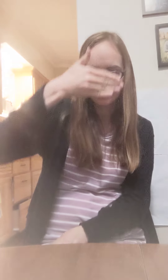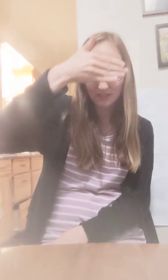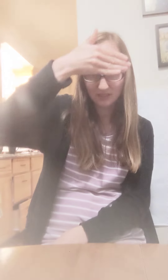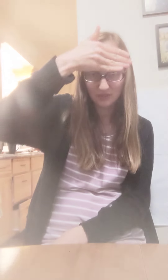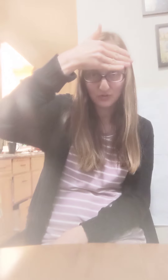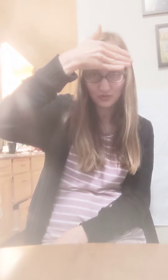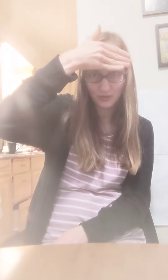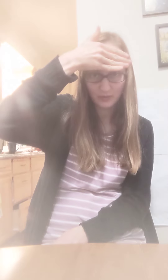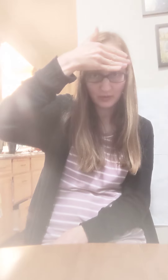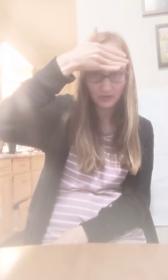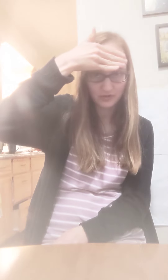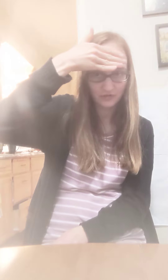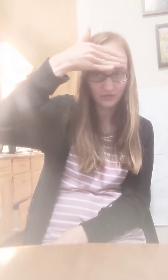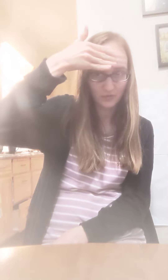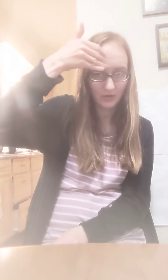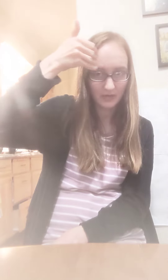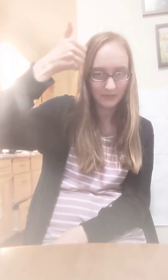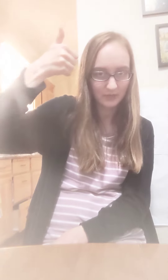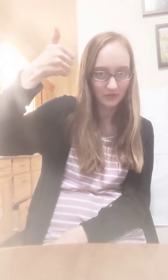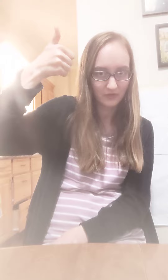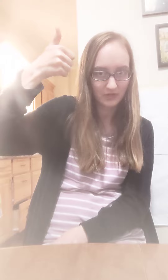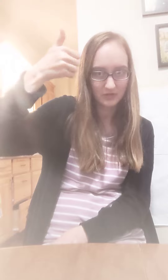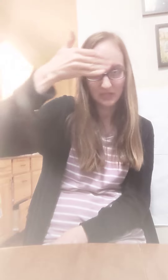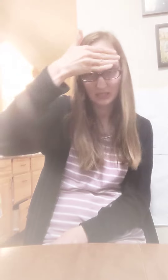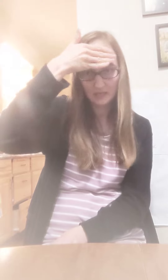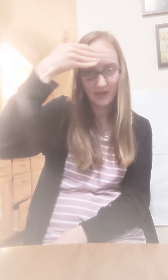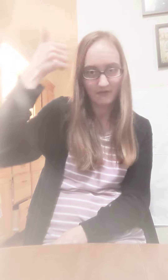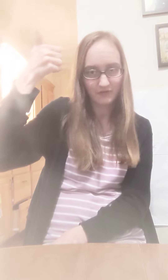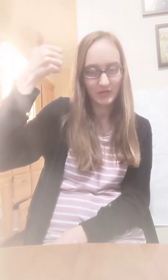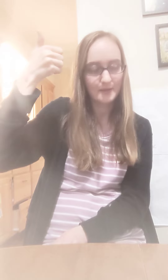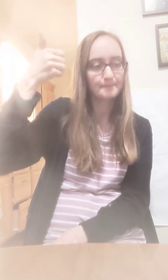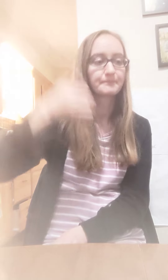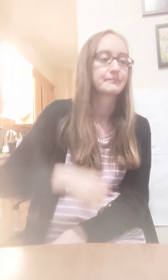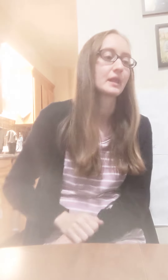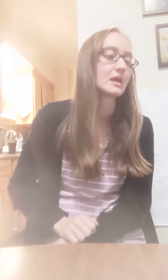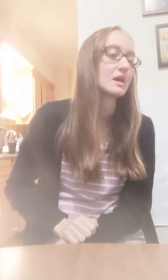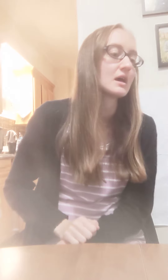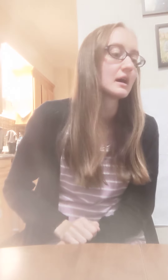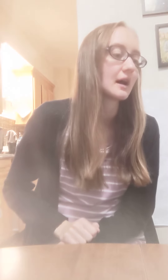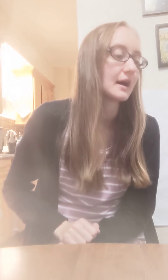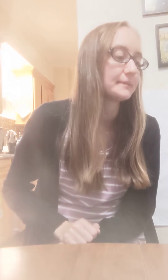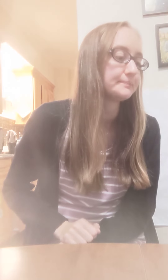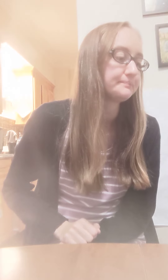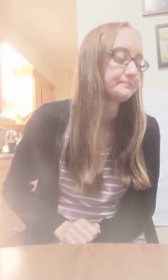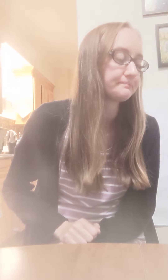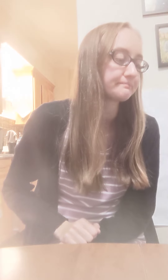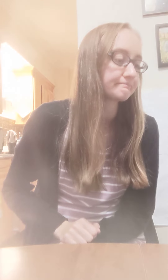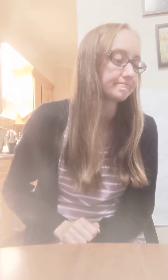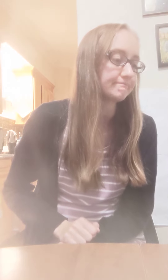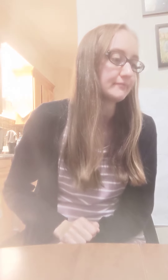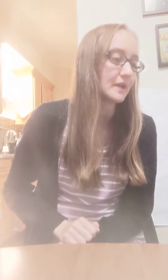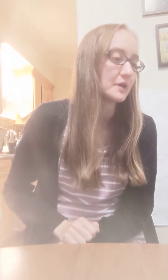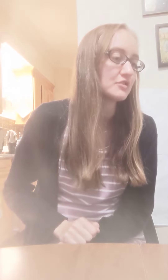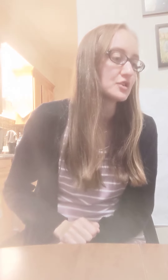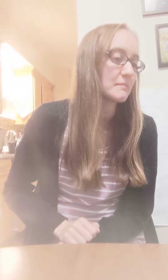this, and you swipe it across your forehead and bring your fingers in like that, forget, but you shall